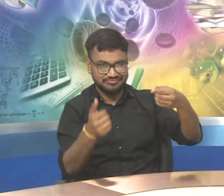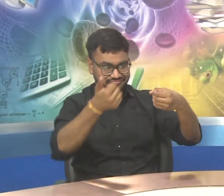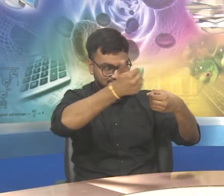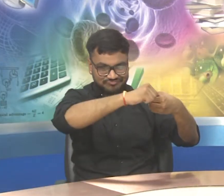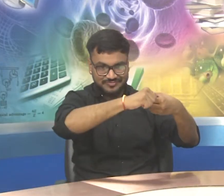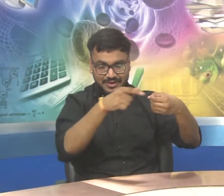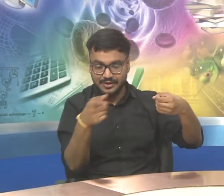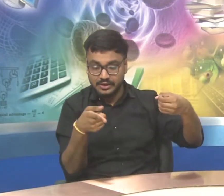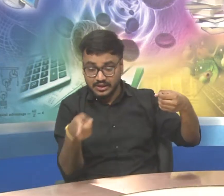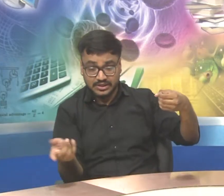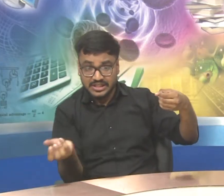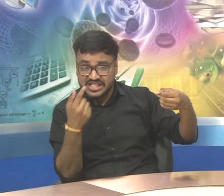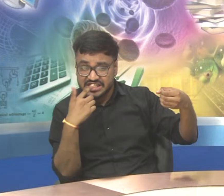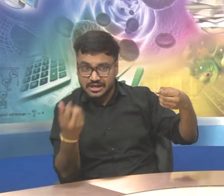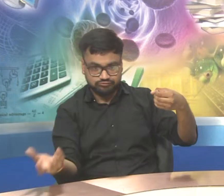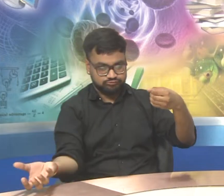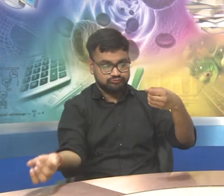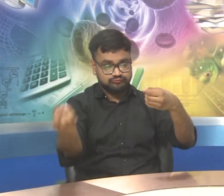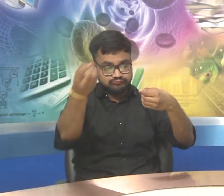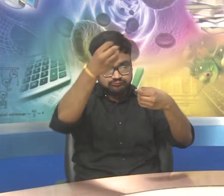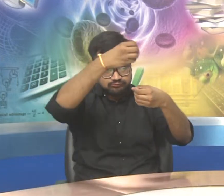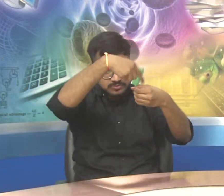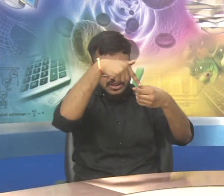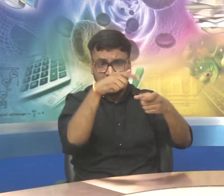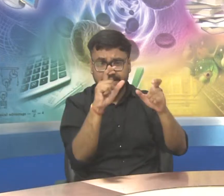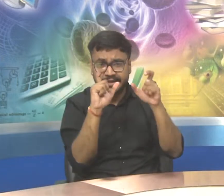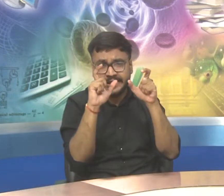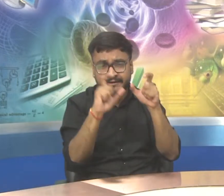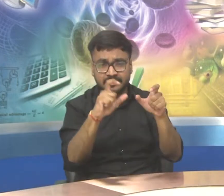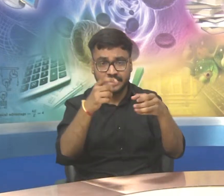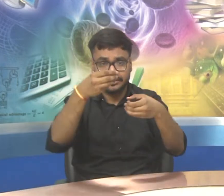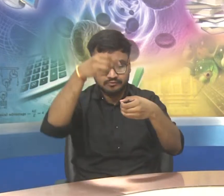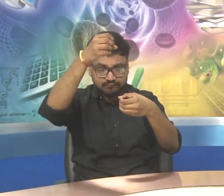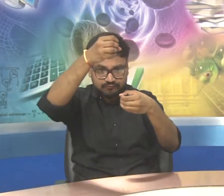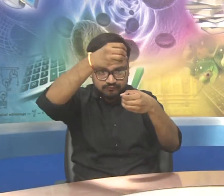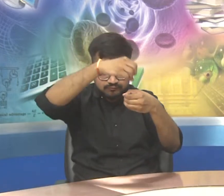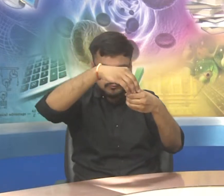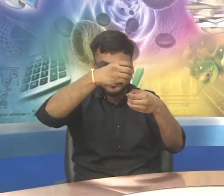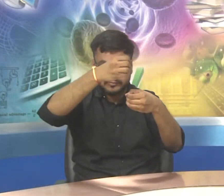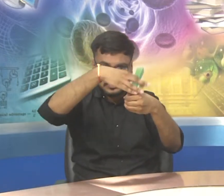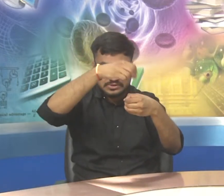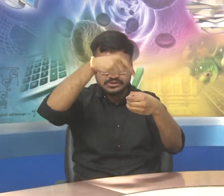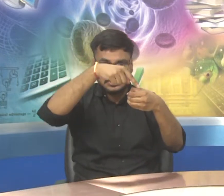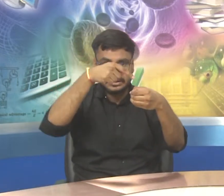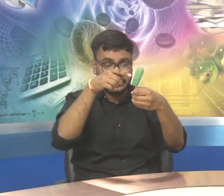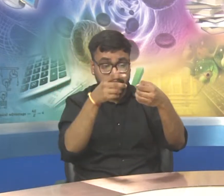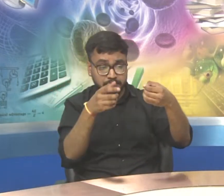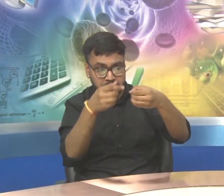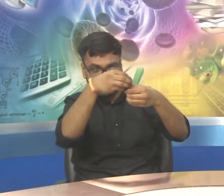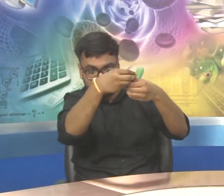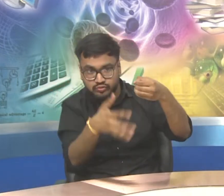carefully add the sodium chloride into the water in a container.